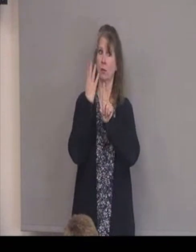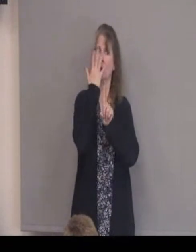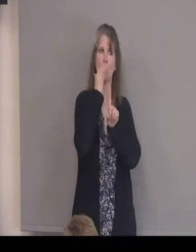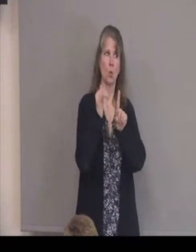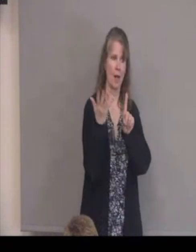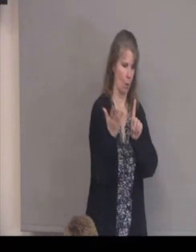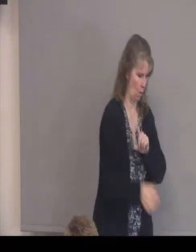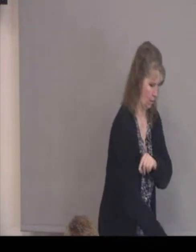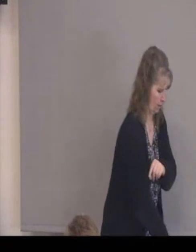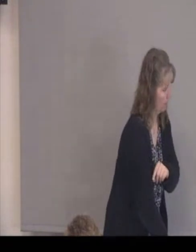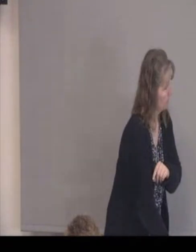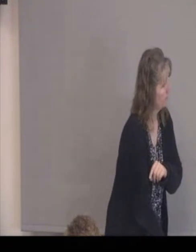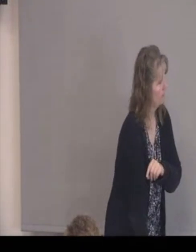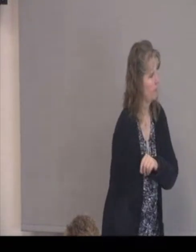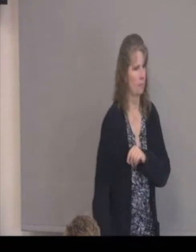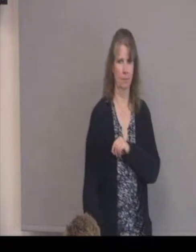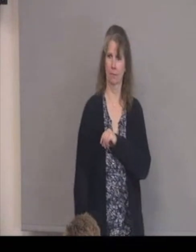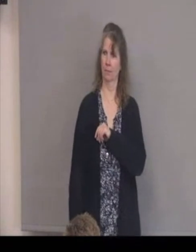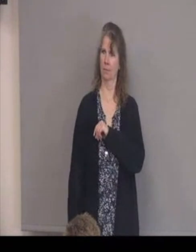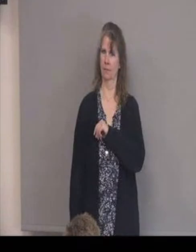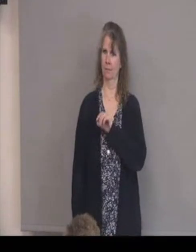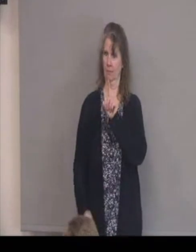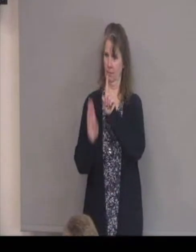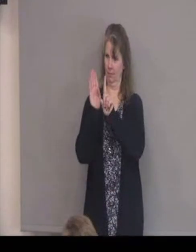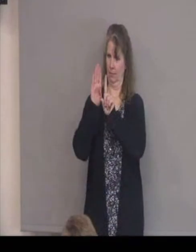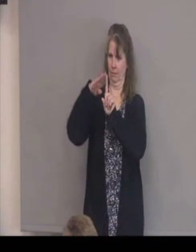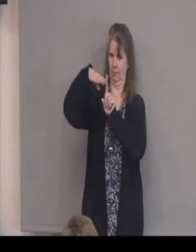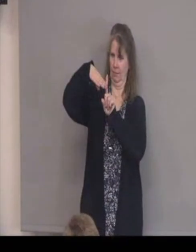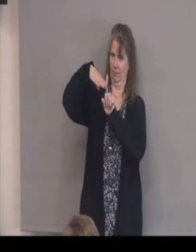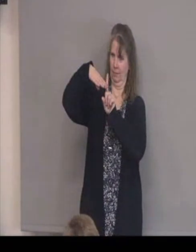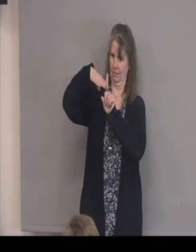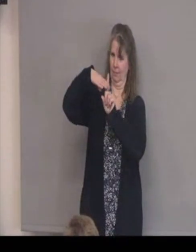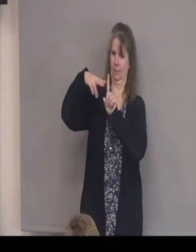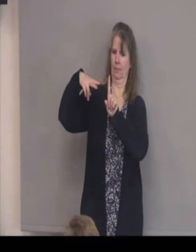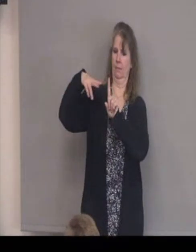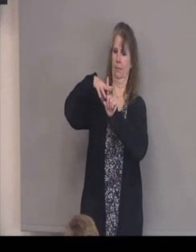And when you flip to the transverse plane, that is going to look like this on the right side.